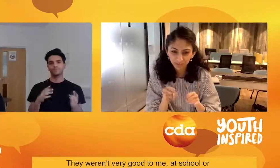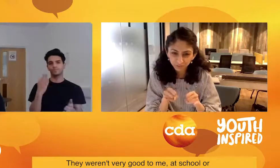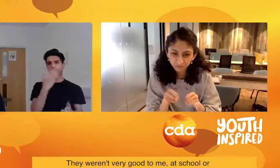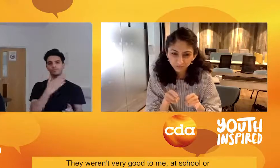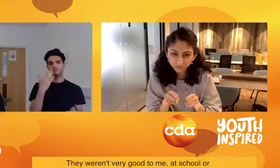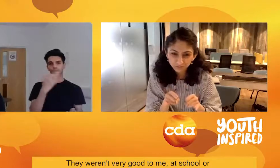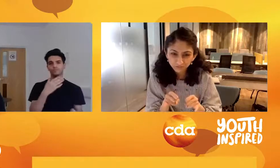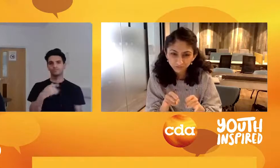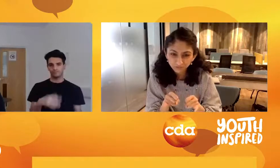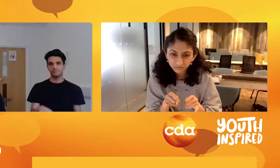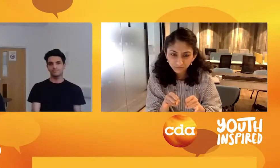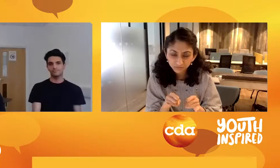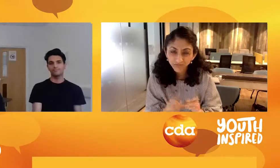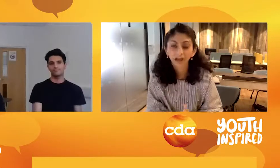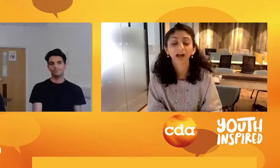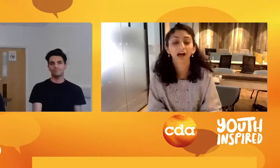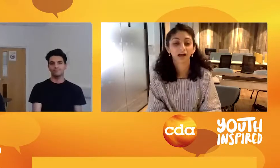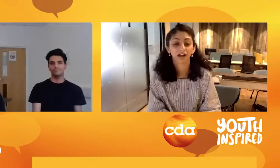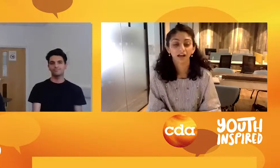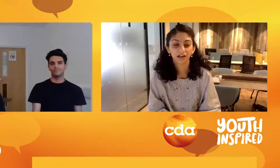at school or college.